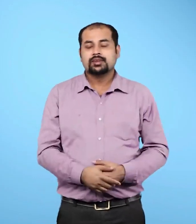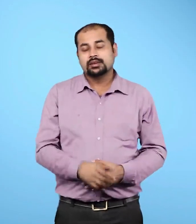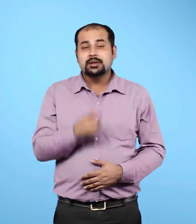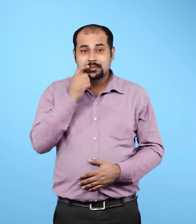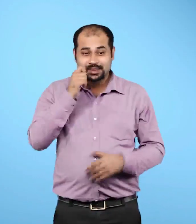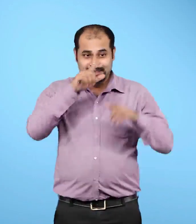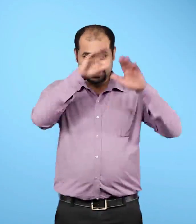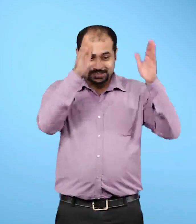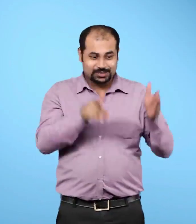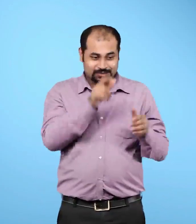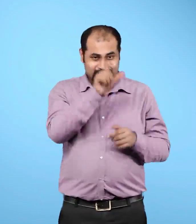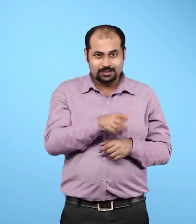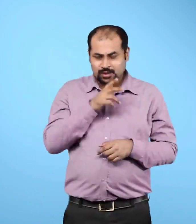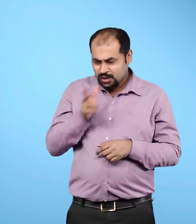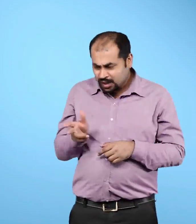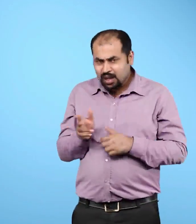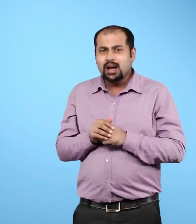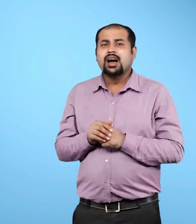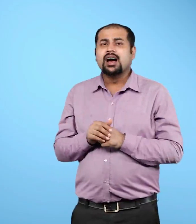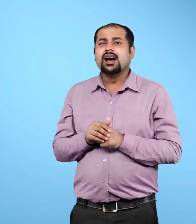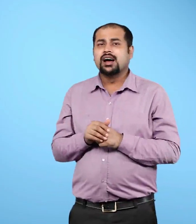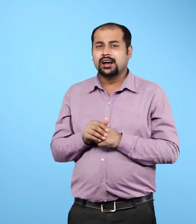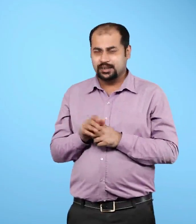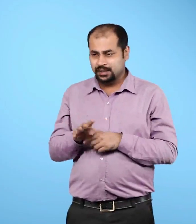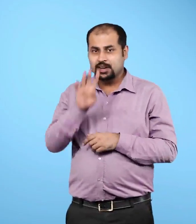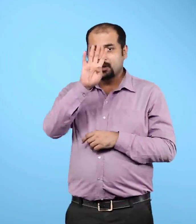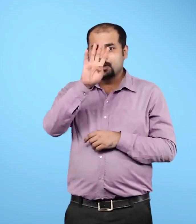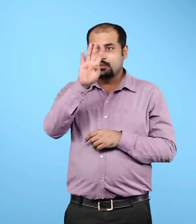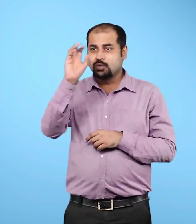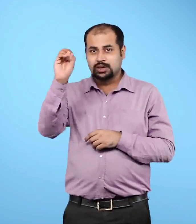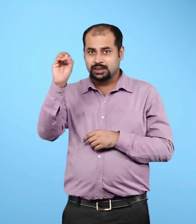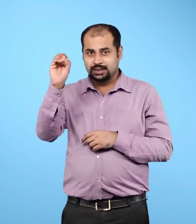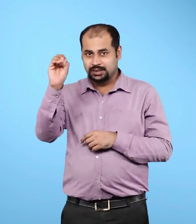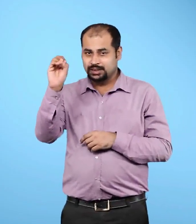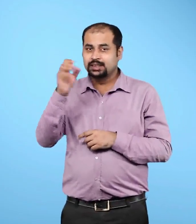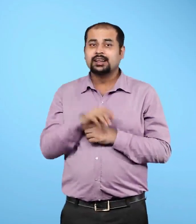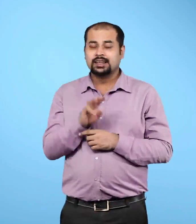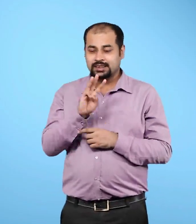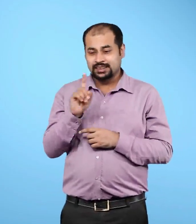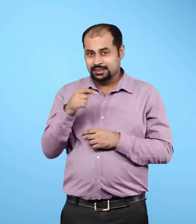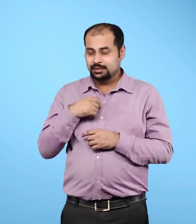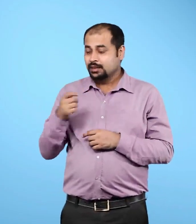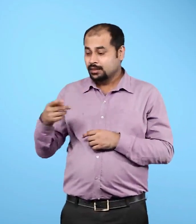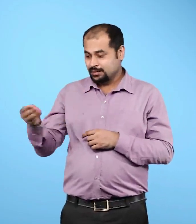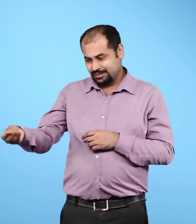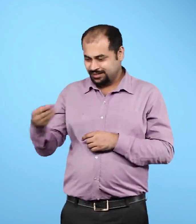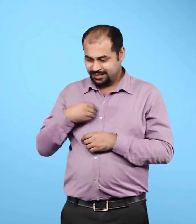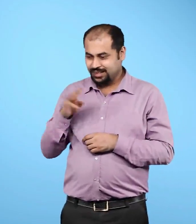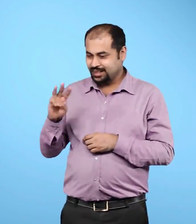In picture 2, the shopkeeper points at the table towards his left and responds, So find